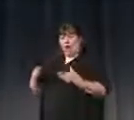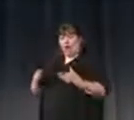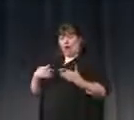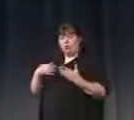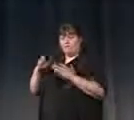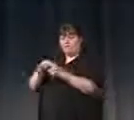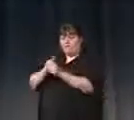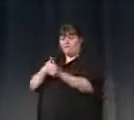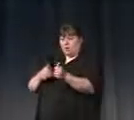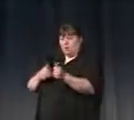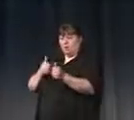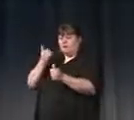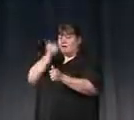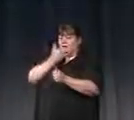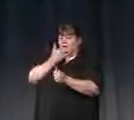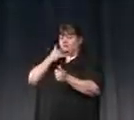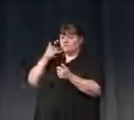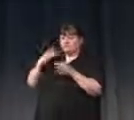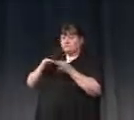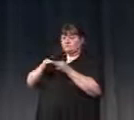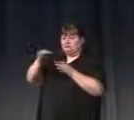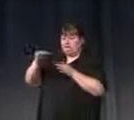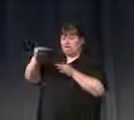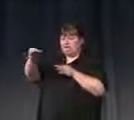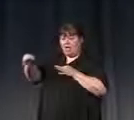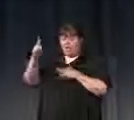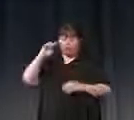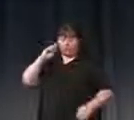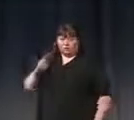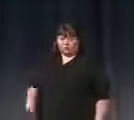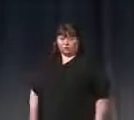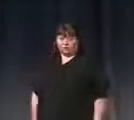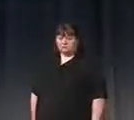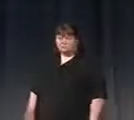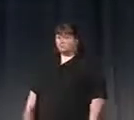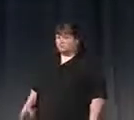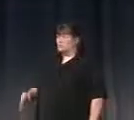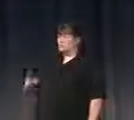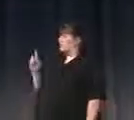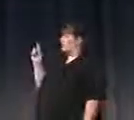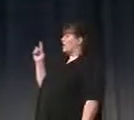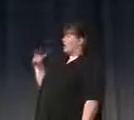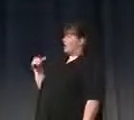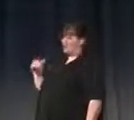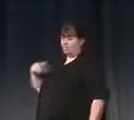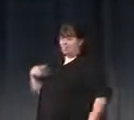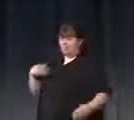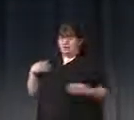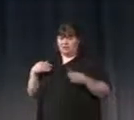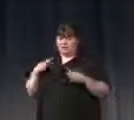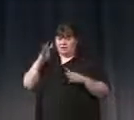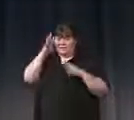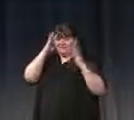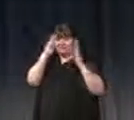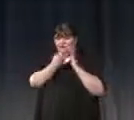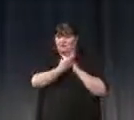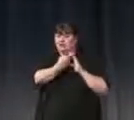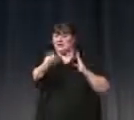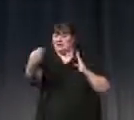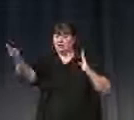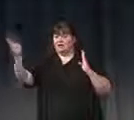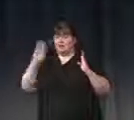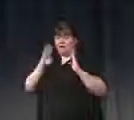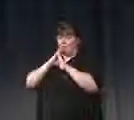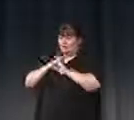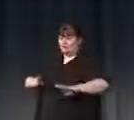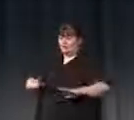of avoiding errors due to the reflection of sound. So at this point, they hadn't invented anechoic chambers, and so this is what you had to do. You had to put people way up